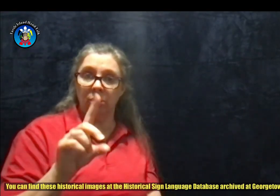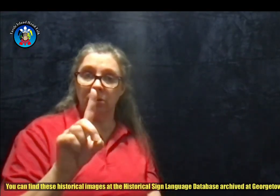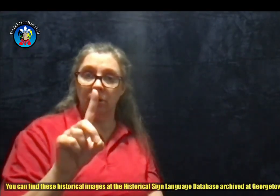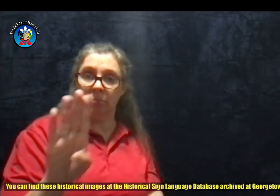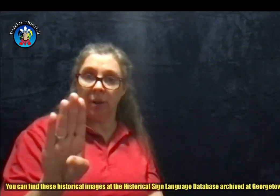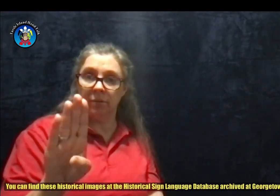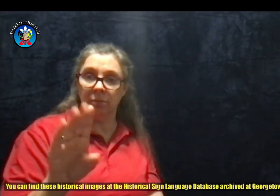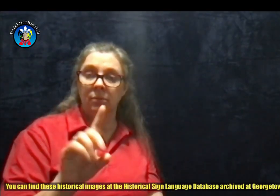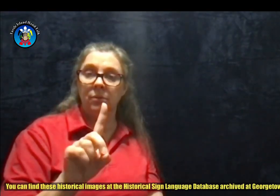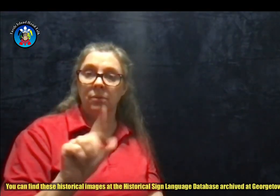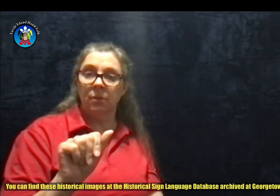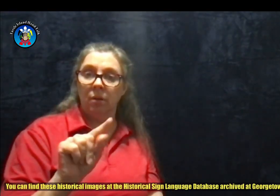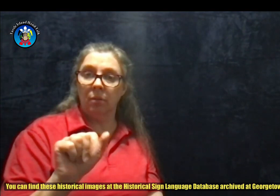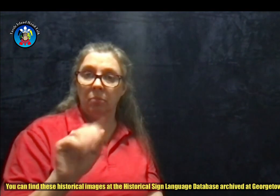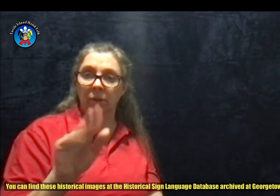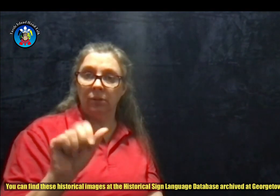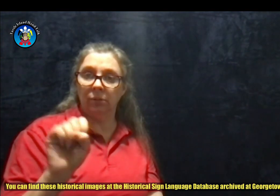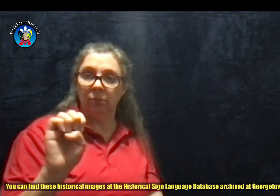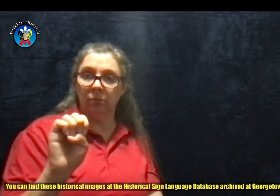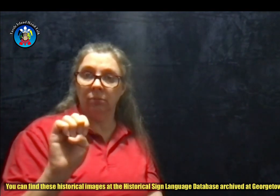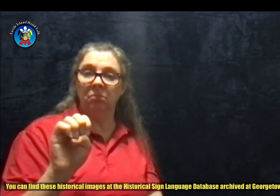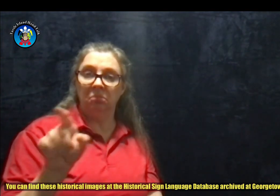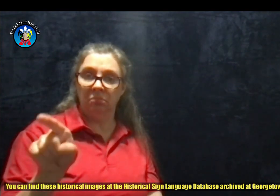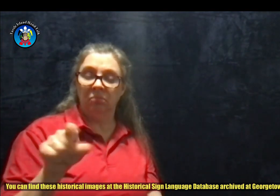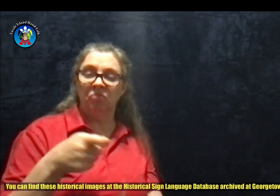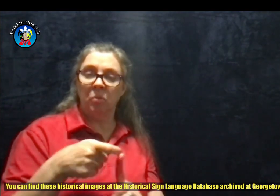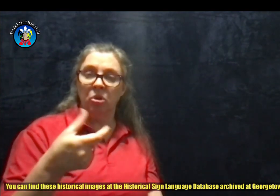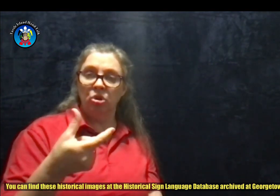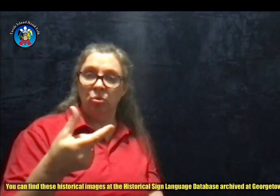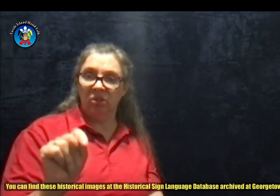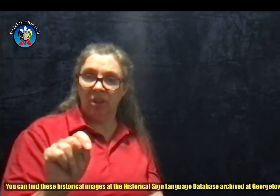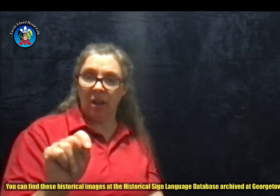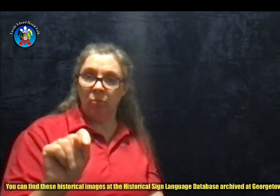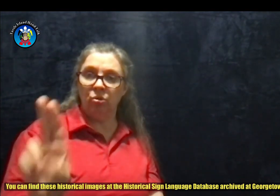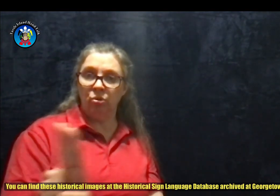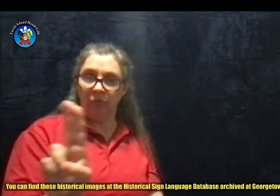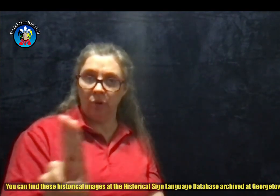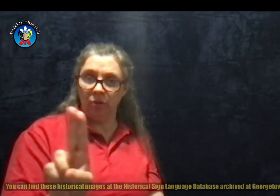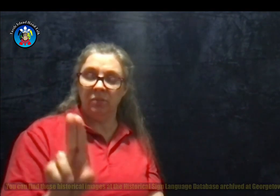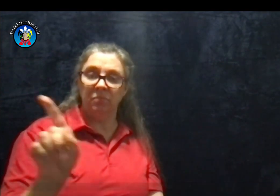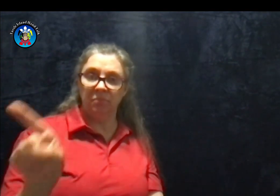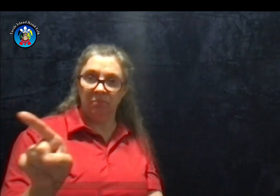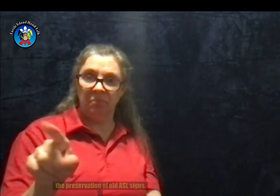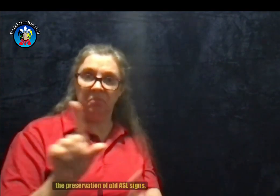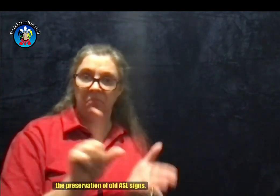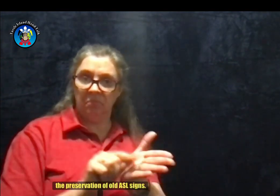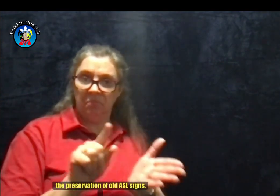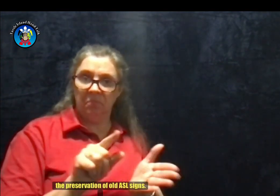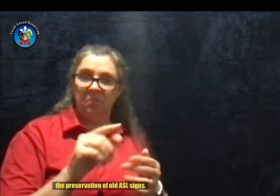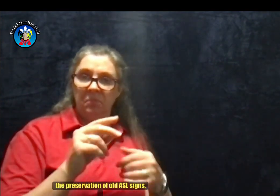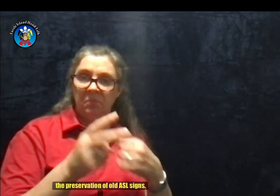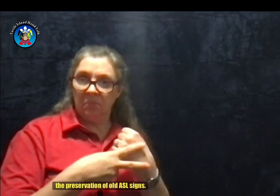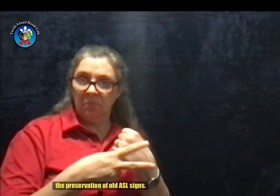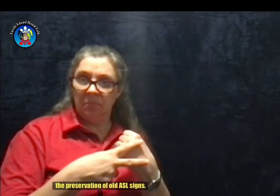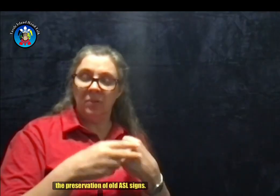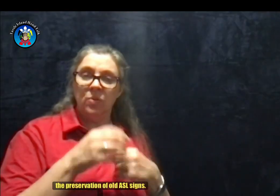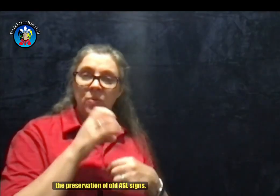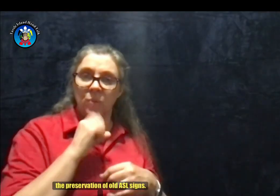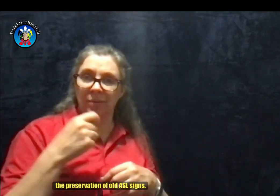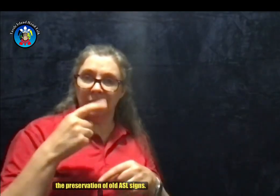the Historical Sign Language Database, archived at Georgetown University for the preservation of